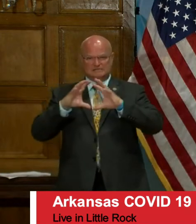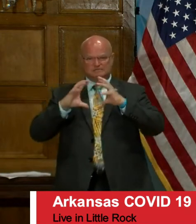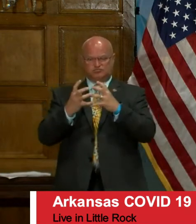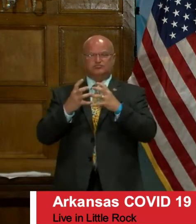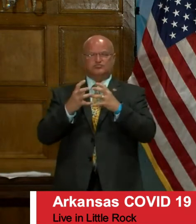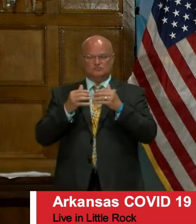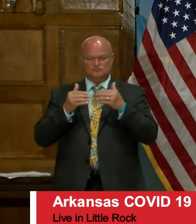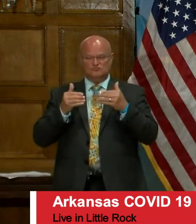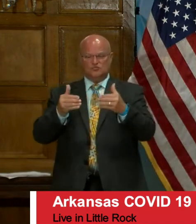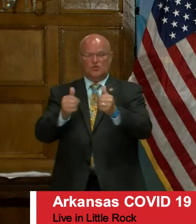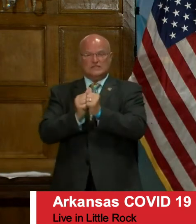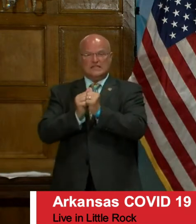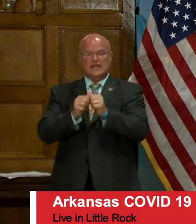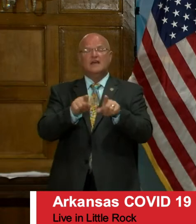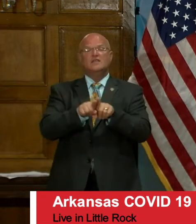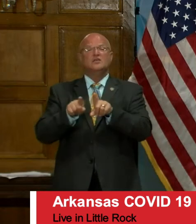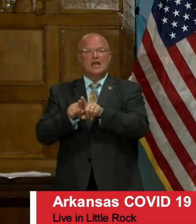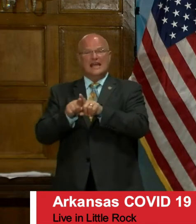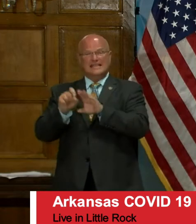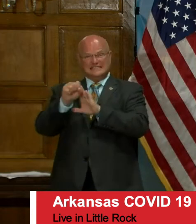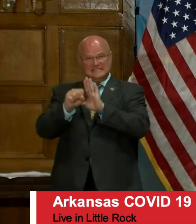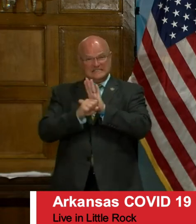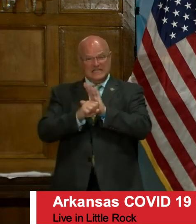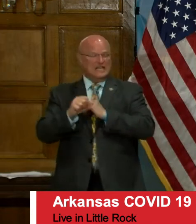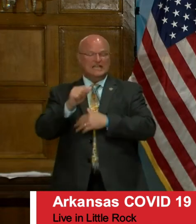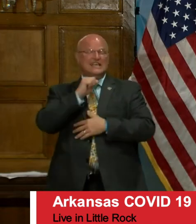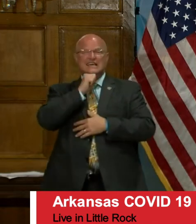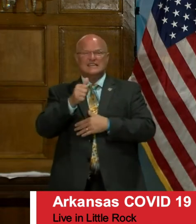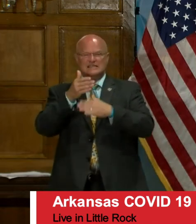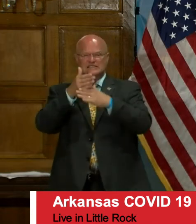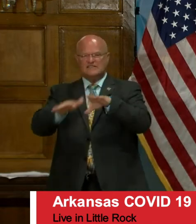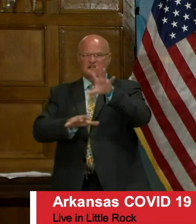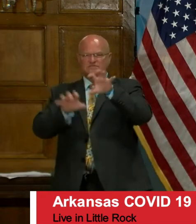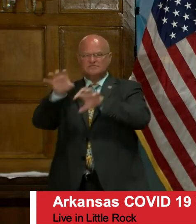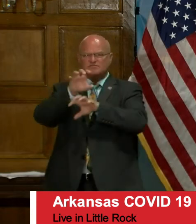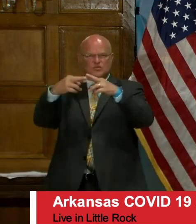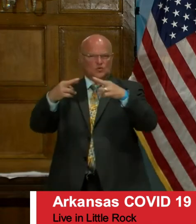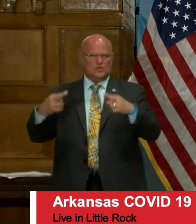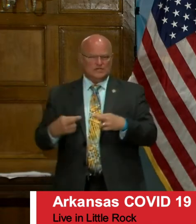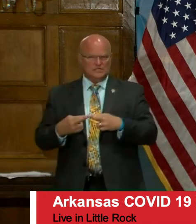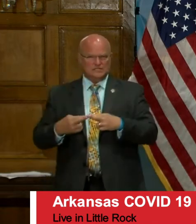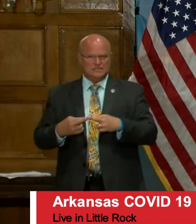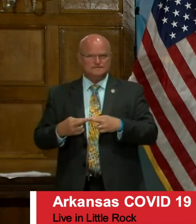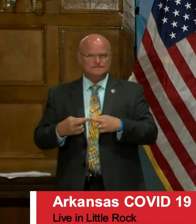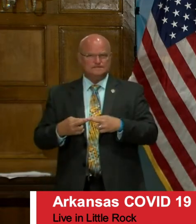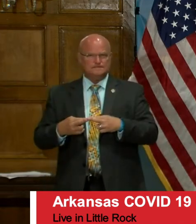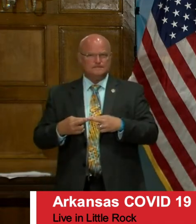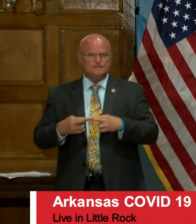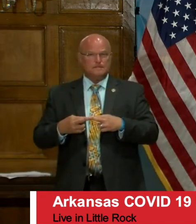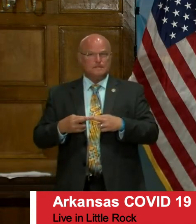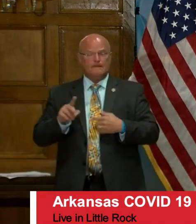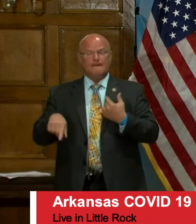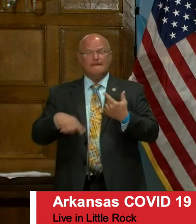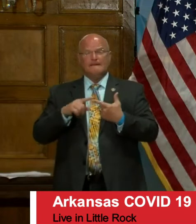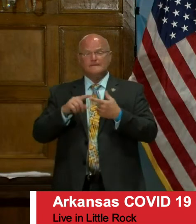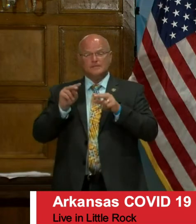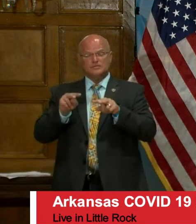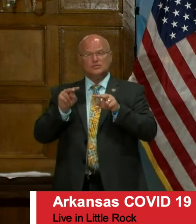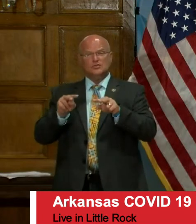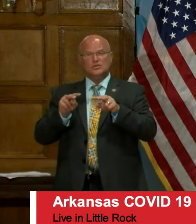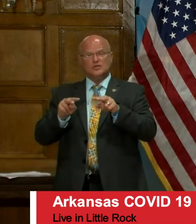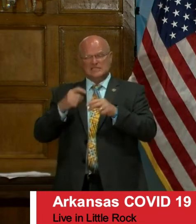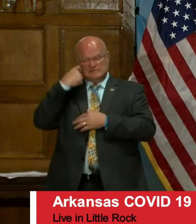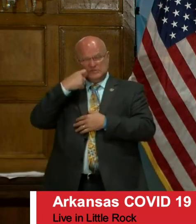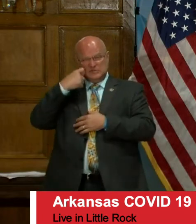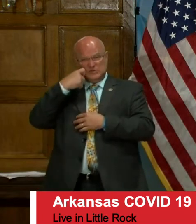move forward together as a state and not divide us up into regions. And whenever you look